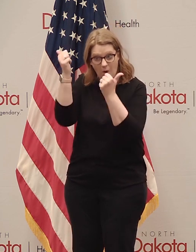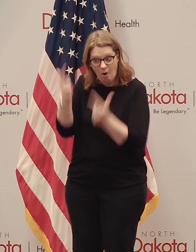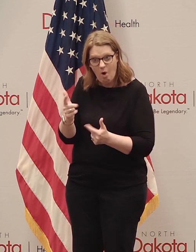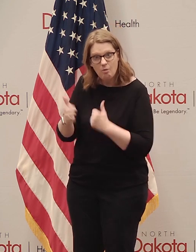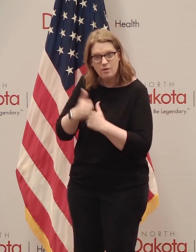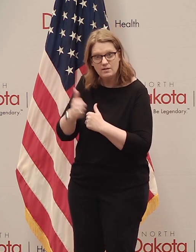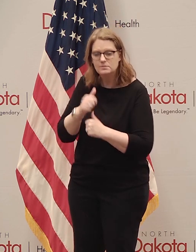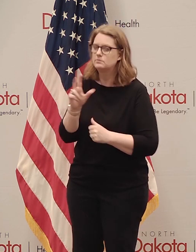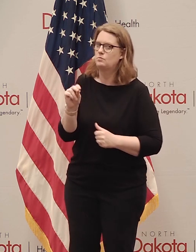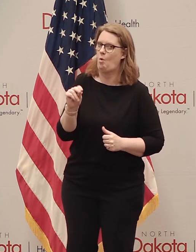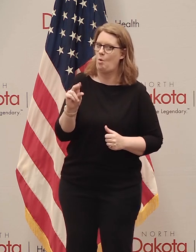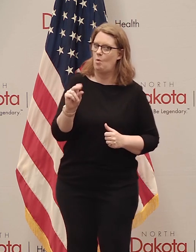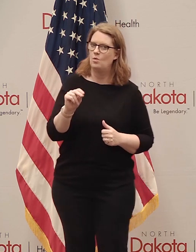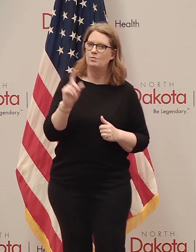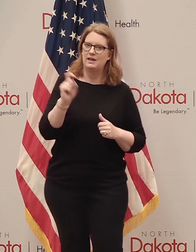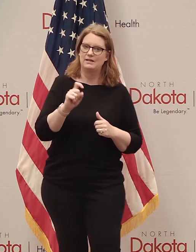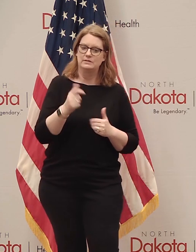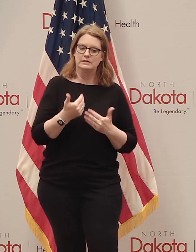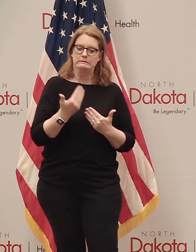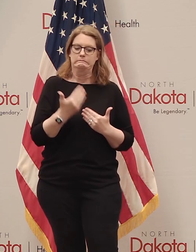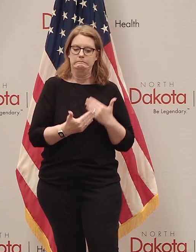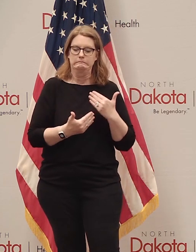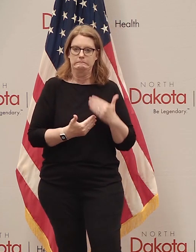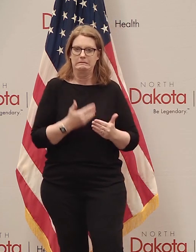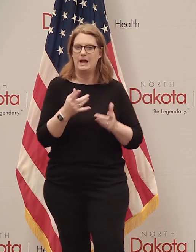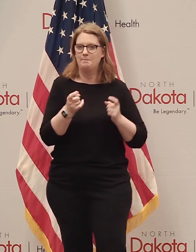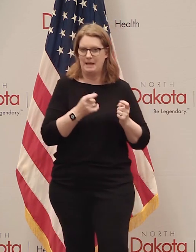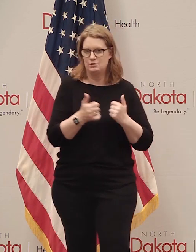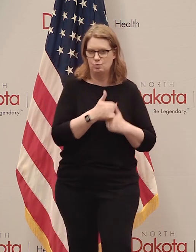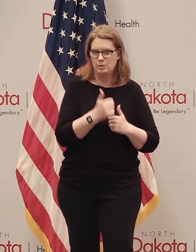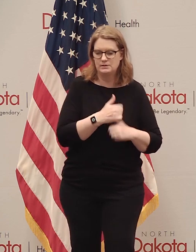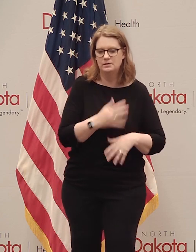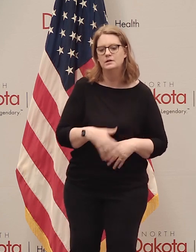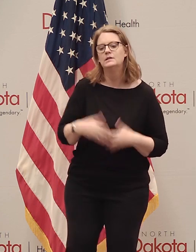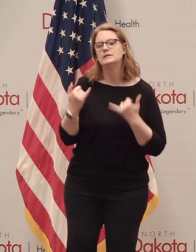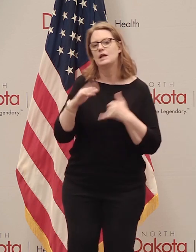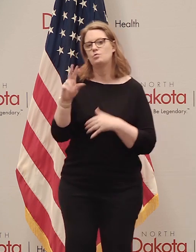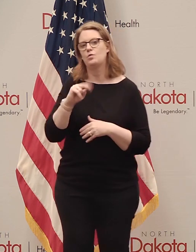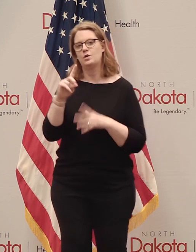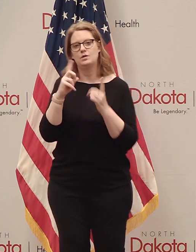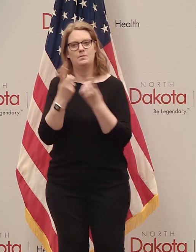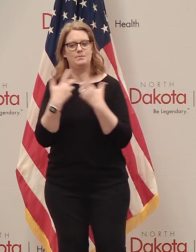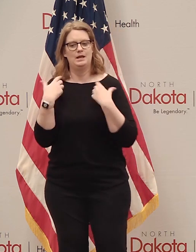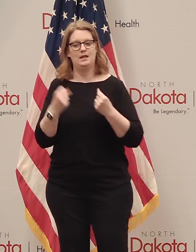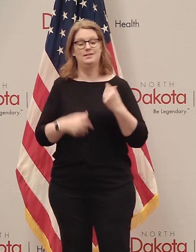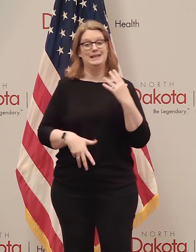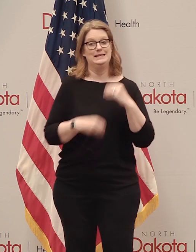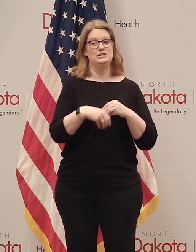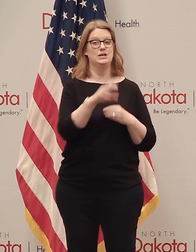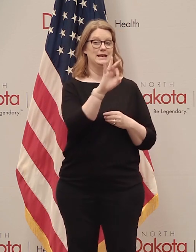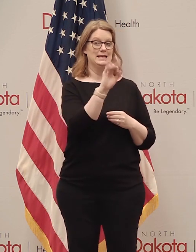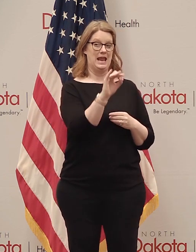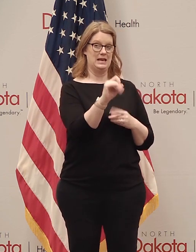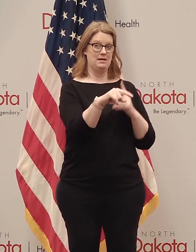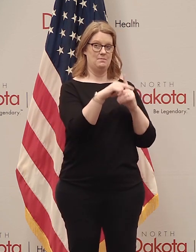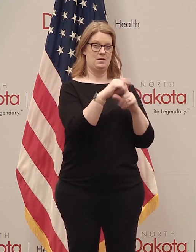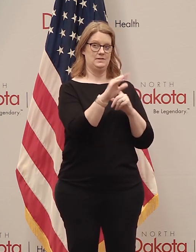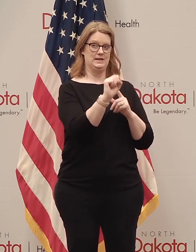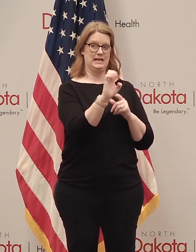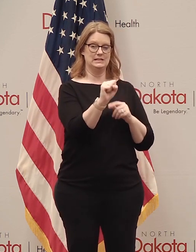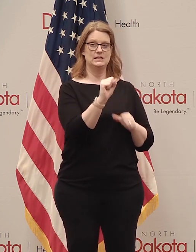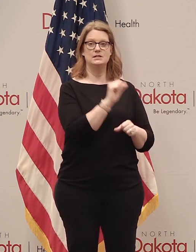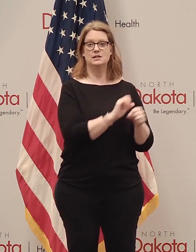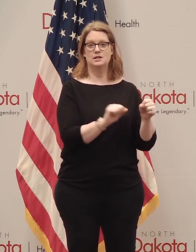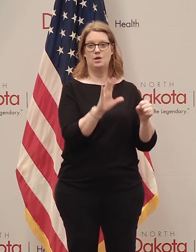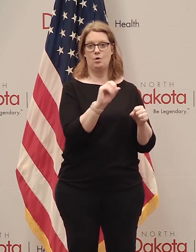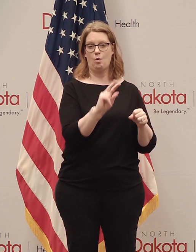this moment related to this disease. Today, the health department confirmed 90 additional cases of the novel coronavirus